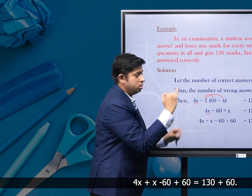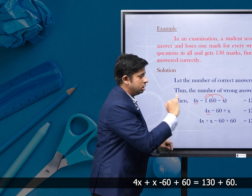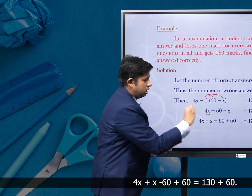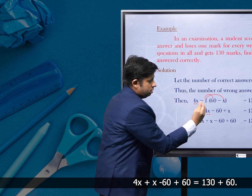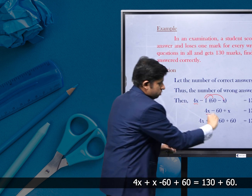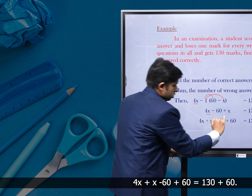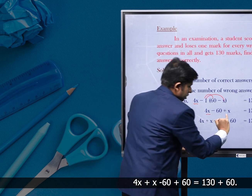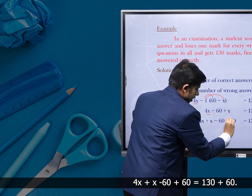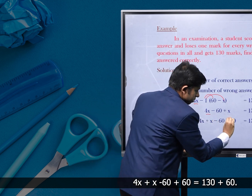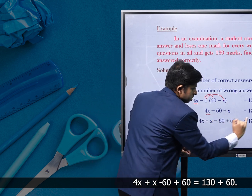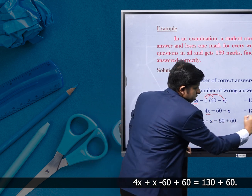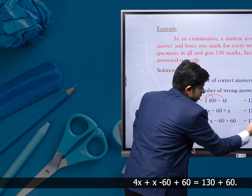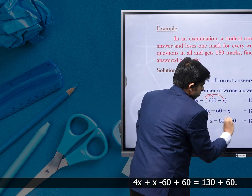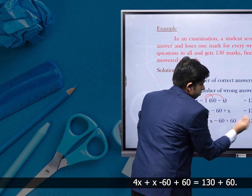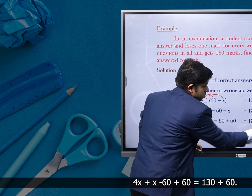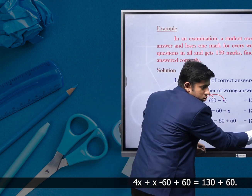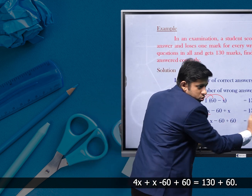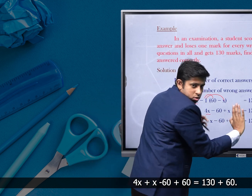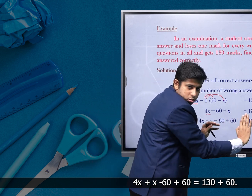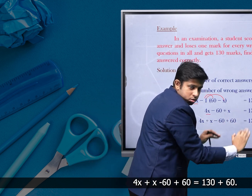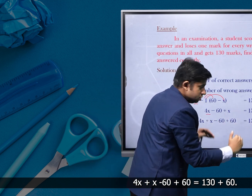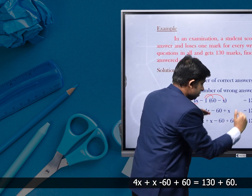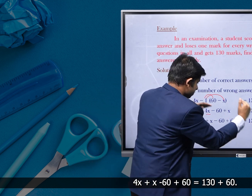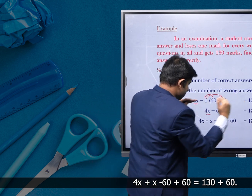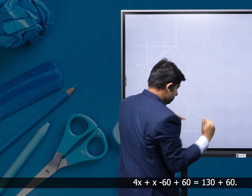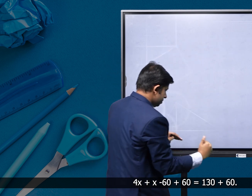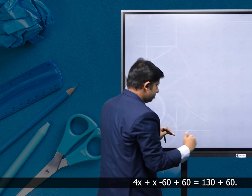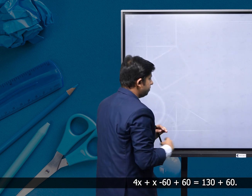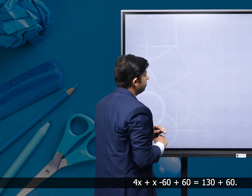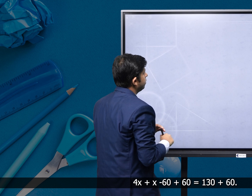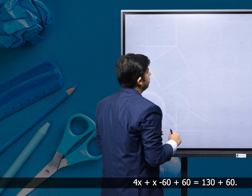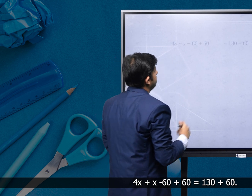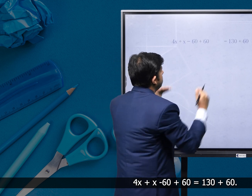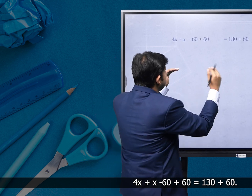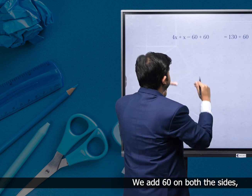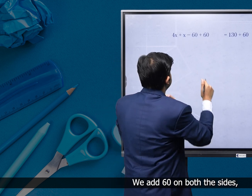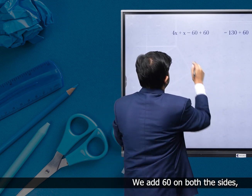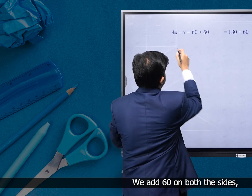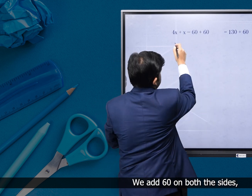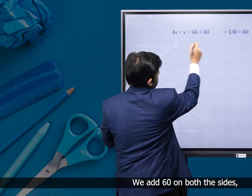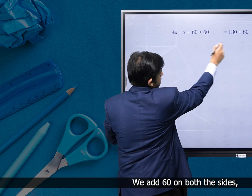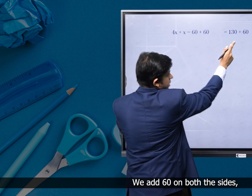x minus 60 plus 60 equals to 130 plus 60. we add 60 on both the